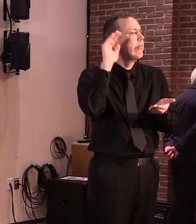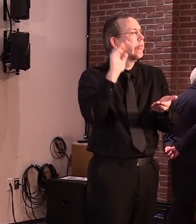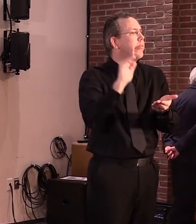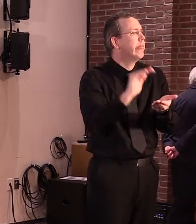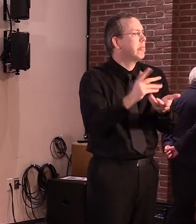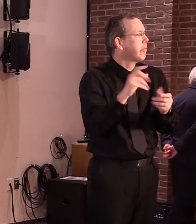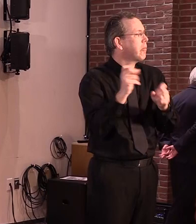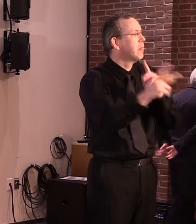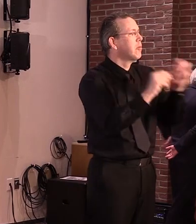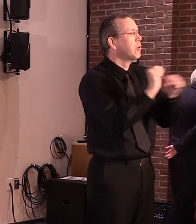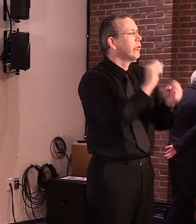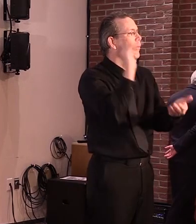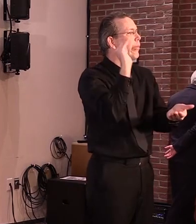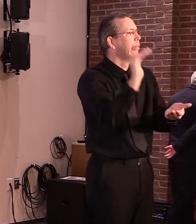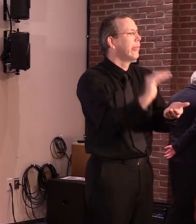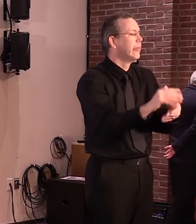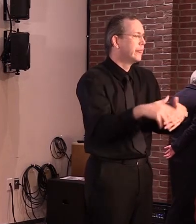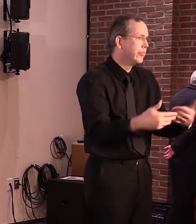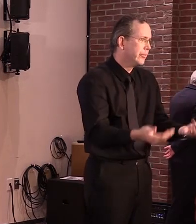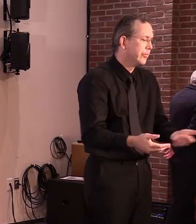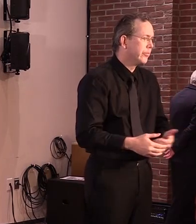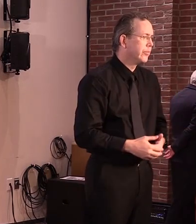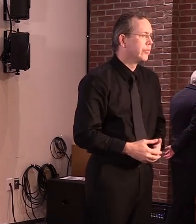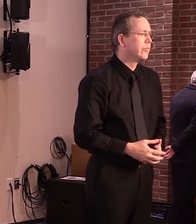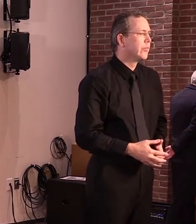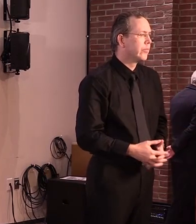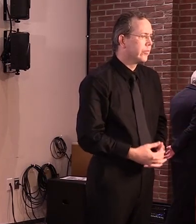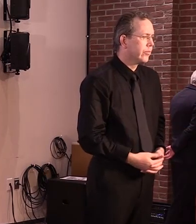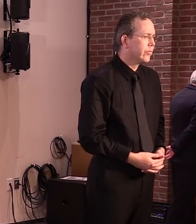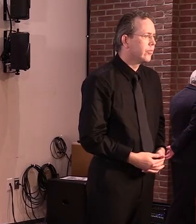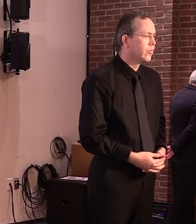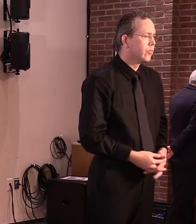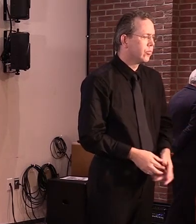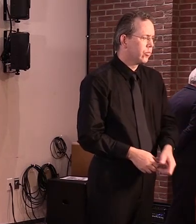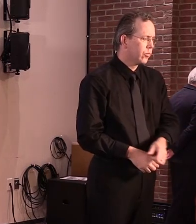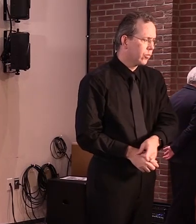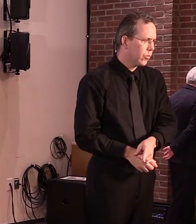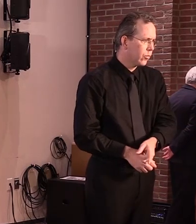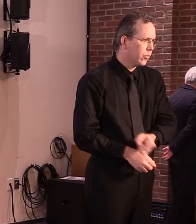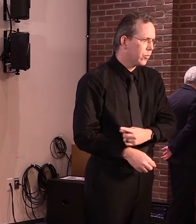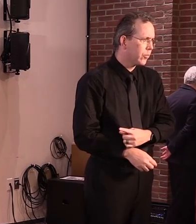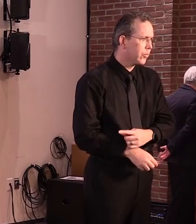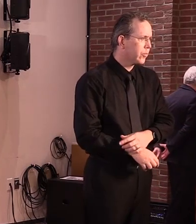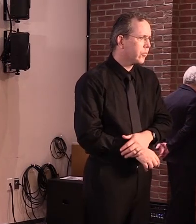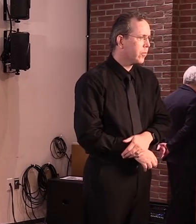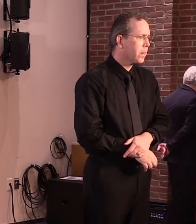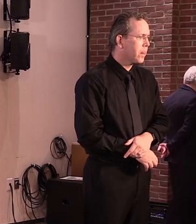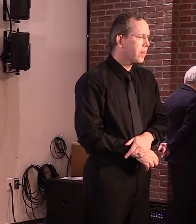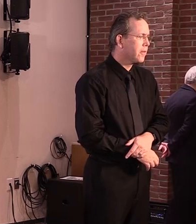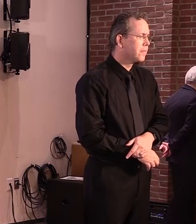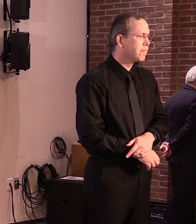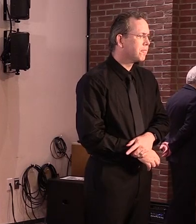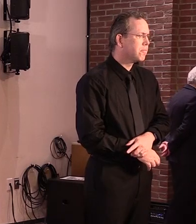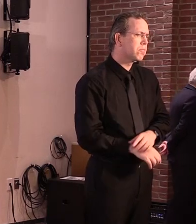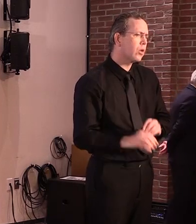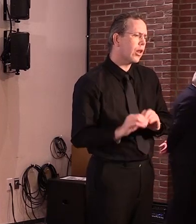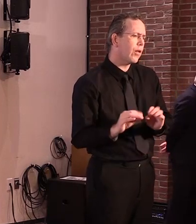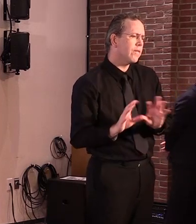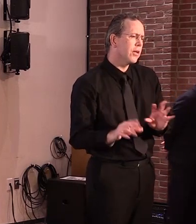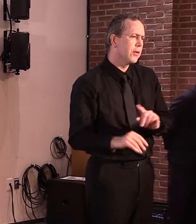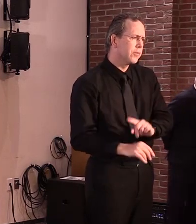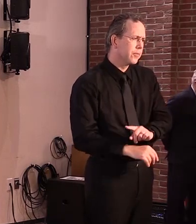And I'm assuming we discussed this earlier last week or so. This does not include the PUC people?